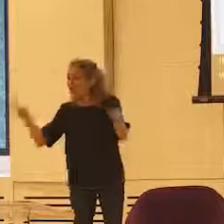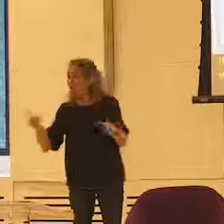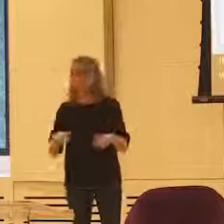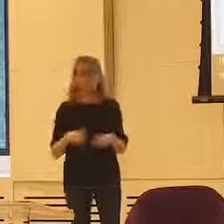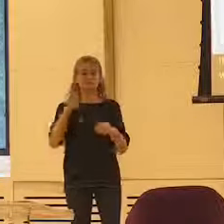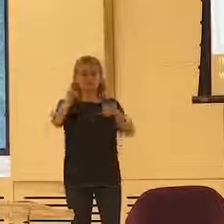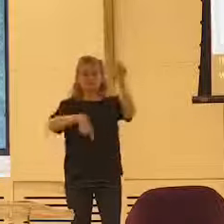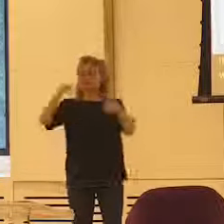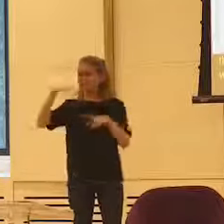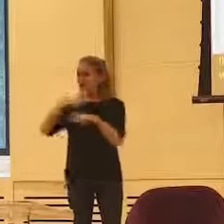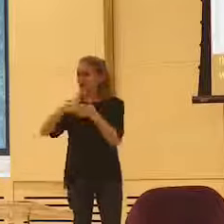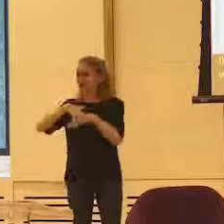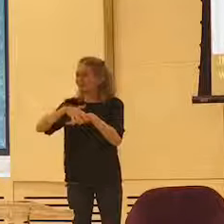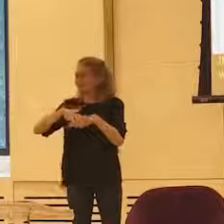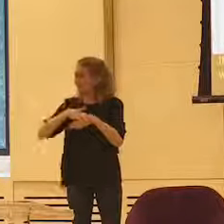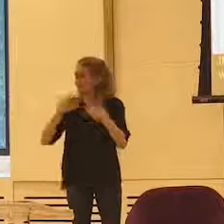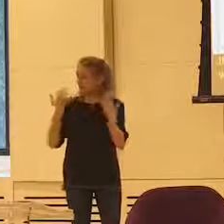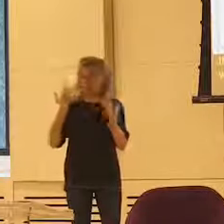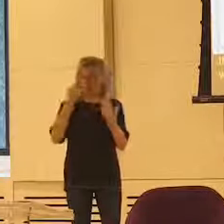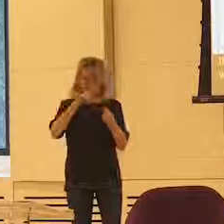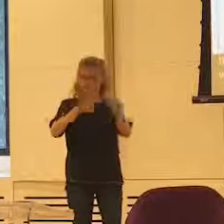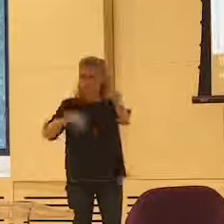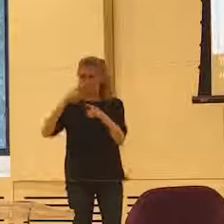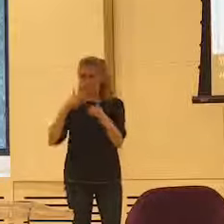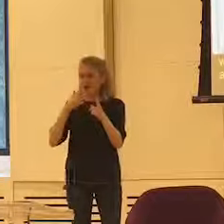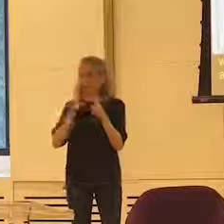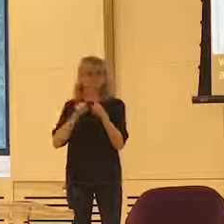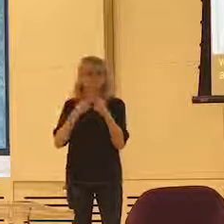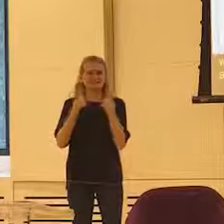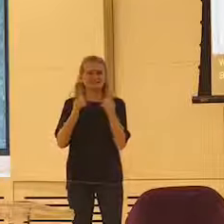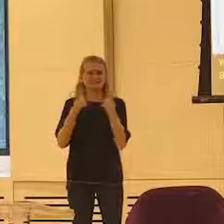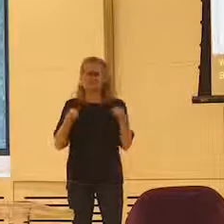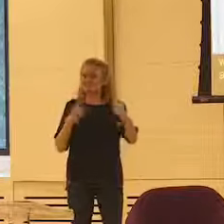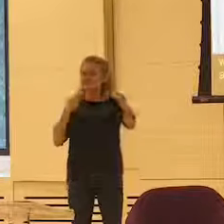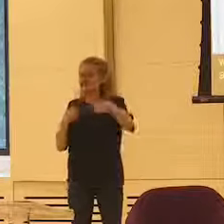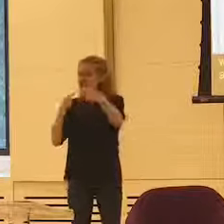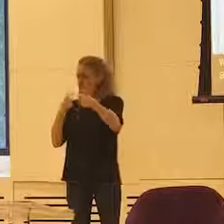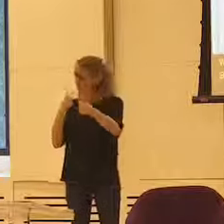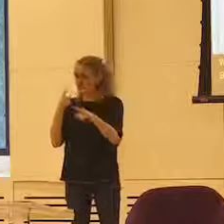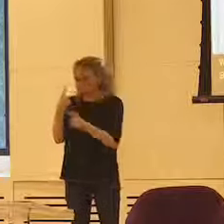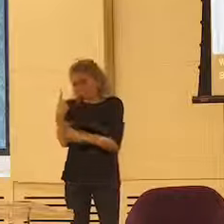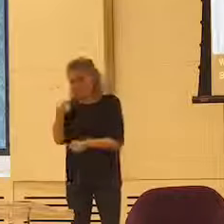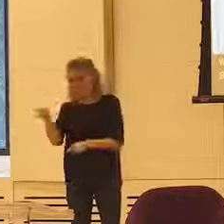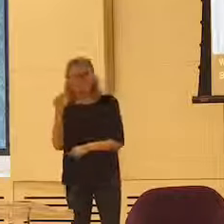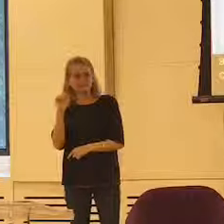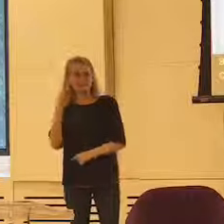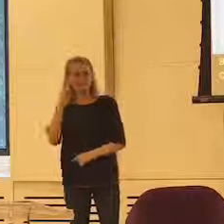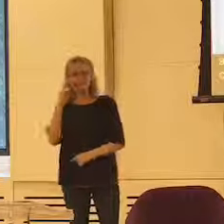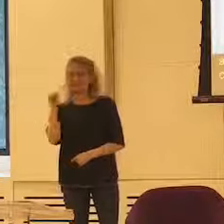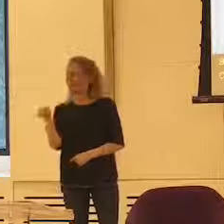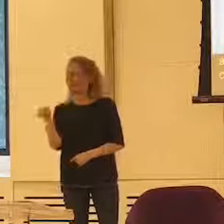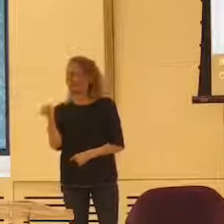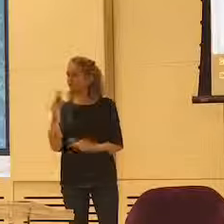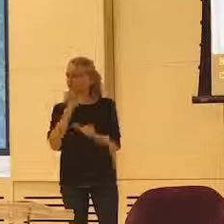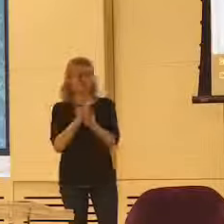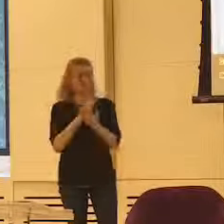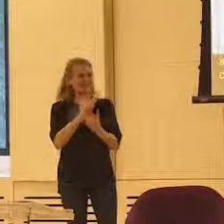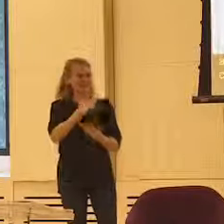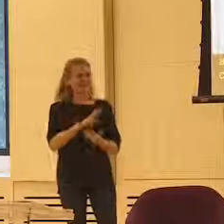there's deaf blind people coming to them, and blind people coming to them, and there's so many variations and so many challenges, but one of those